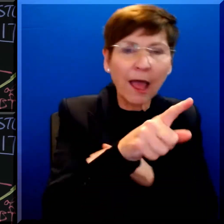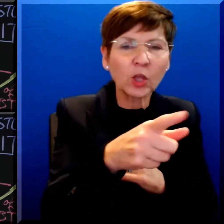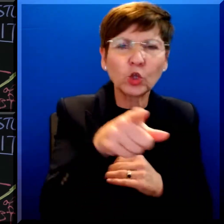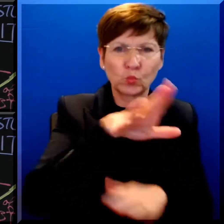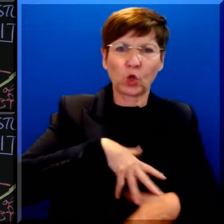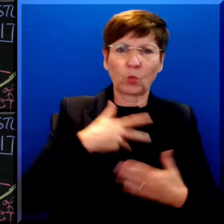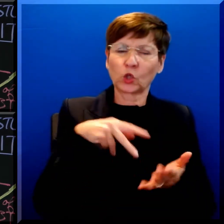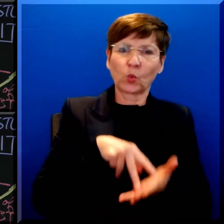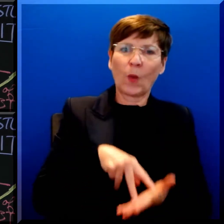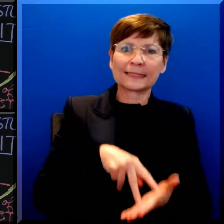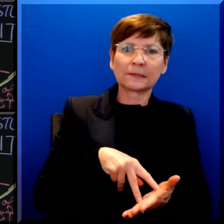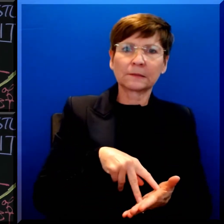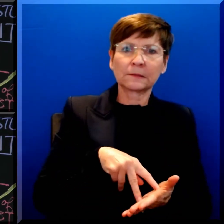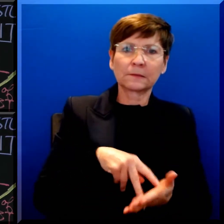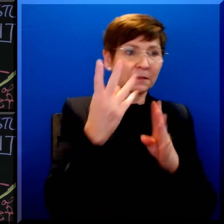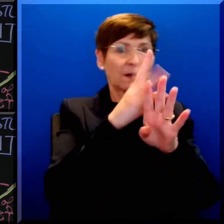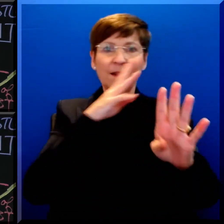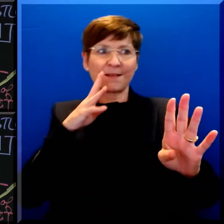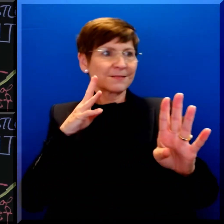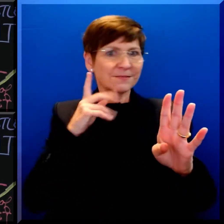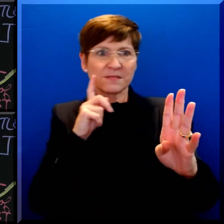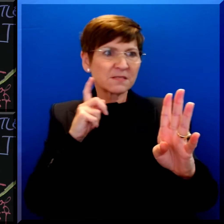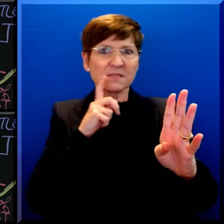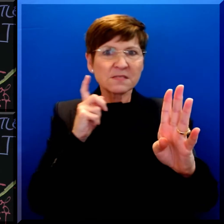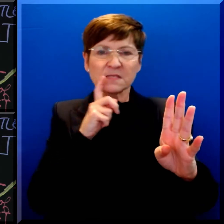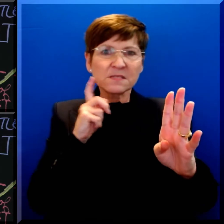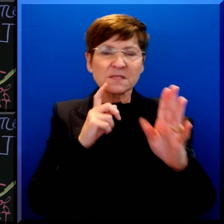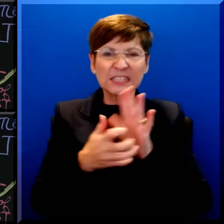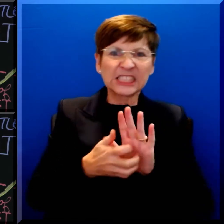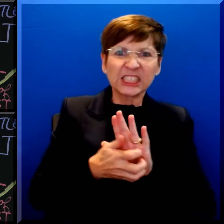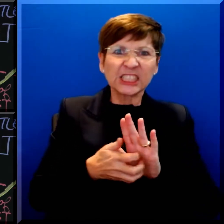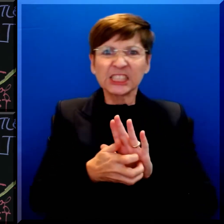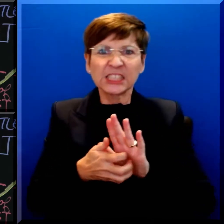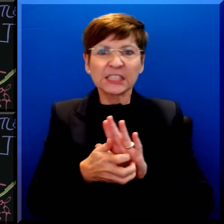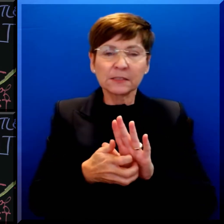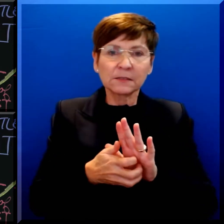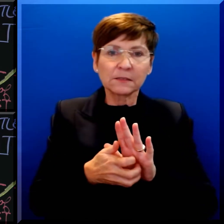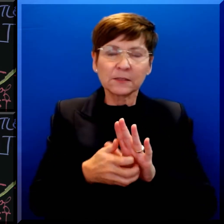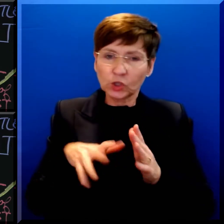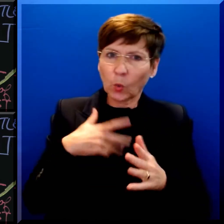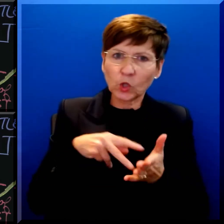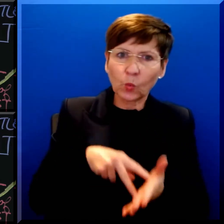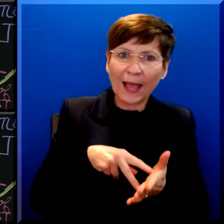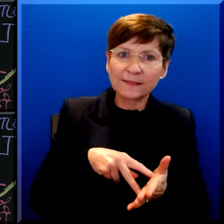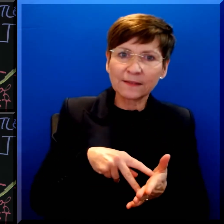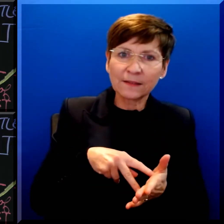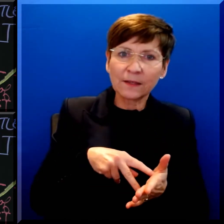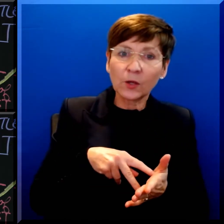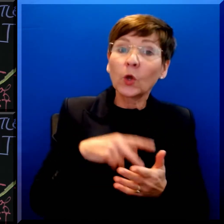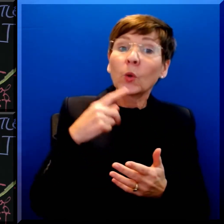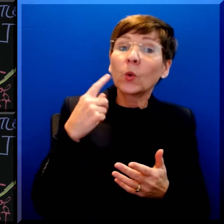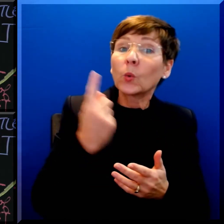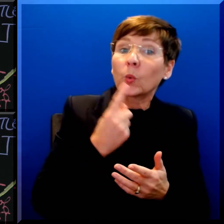delivery. Nobody wants to wait. In fact, I only know one person who doesn't mind waiting at all. Doesn't faze them in the least. And that is